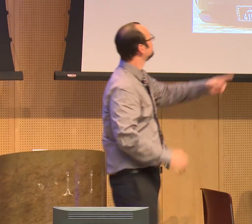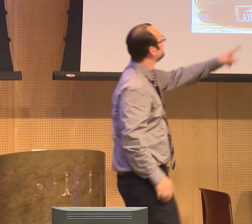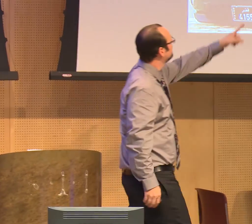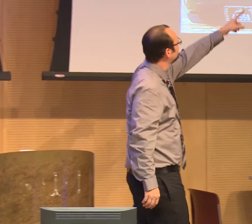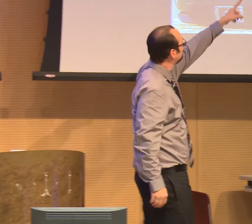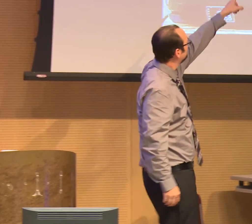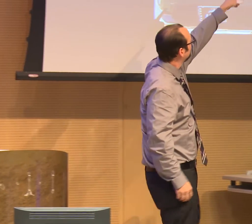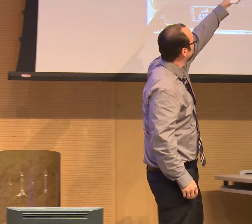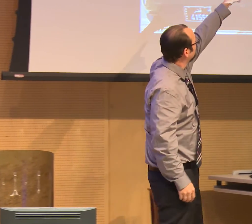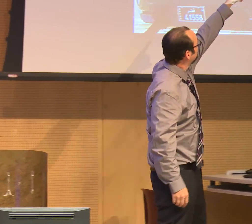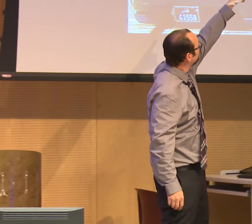Here's an image of a truck.